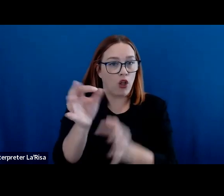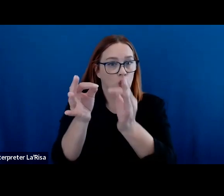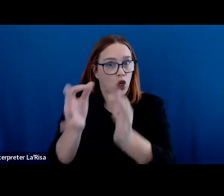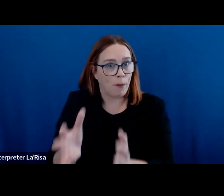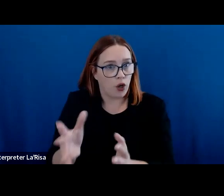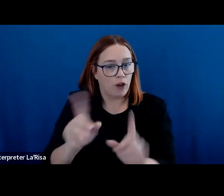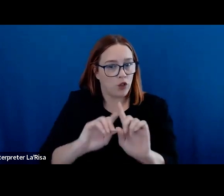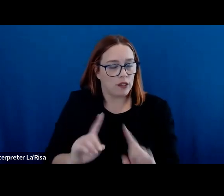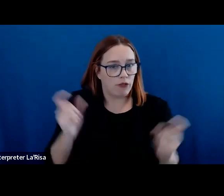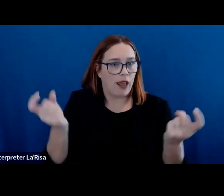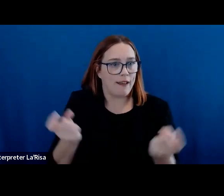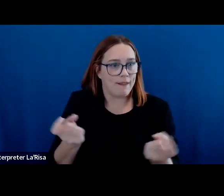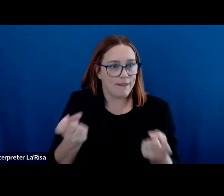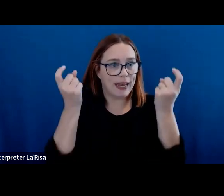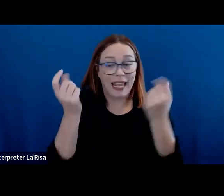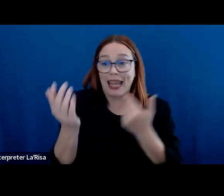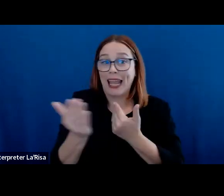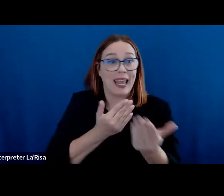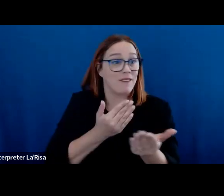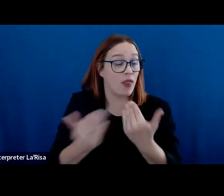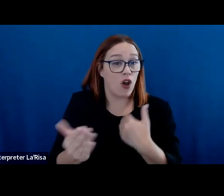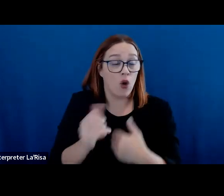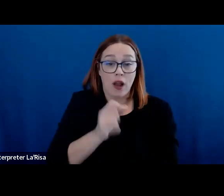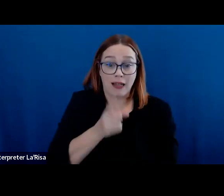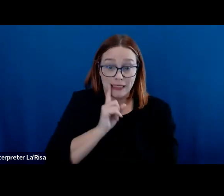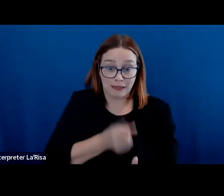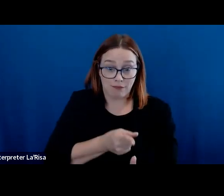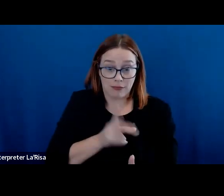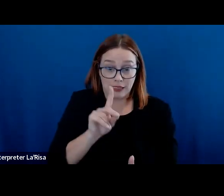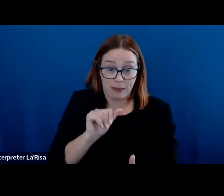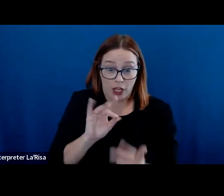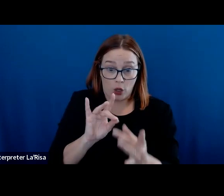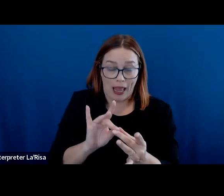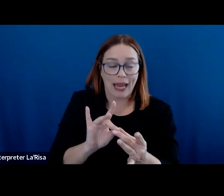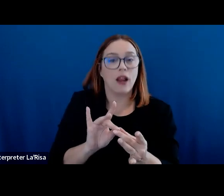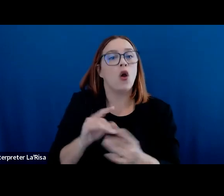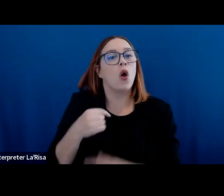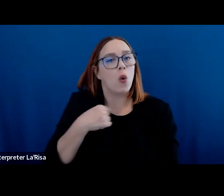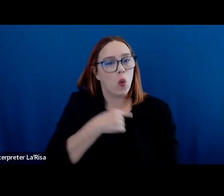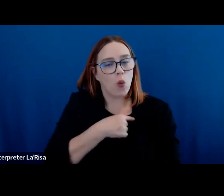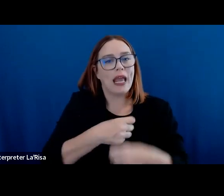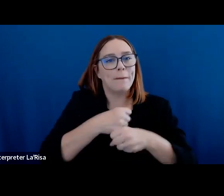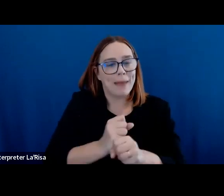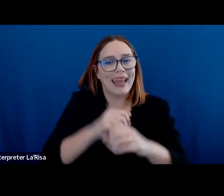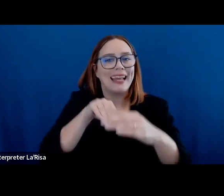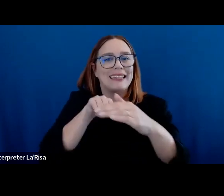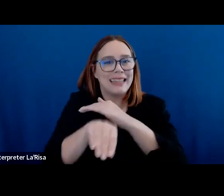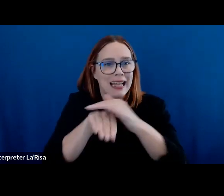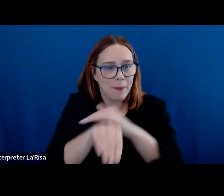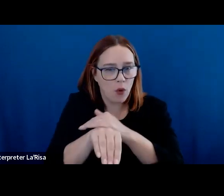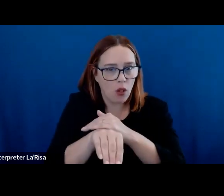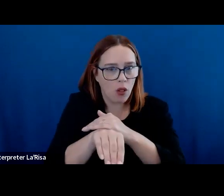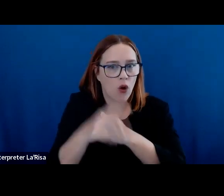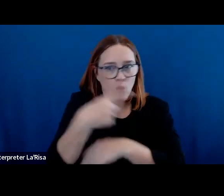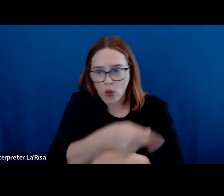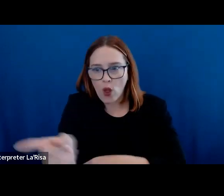So even though the event is not specifically disability related, we made it accessible. We made it accessible for those using ASL, and